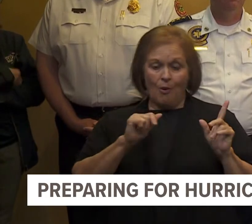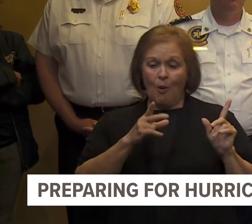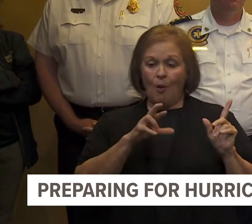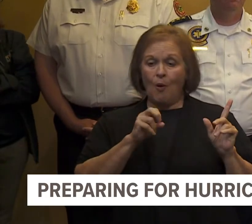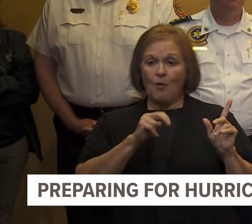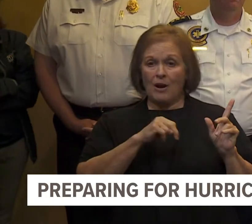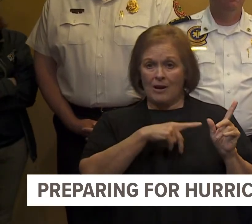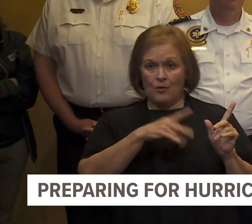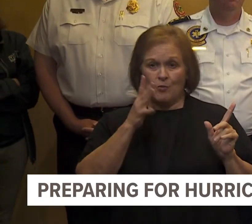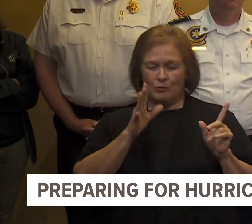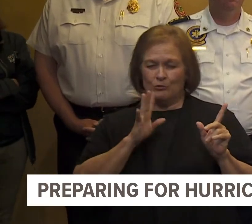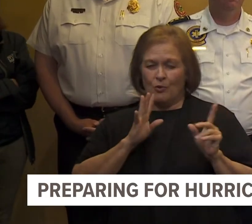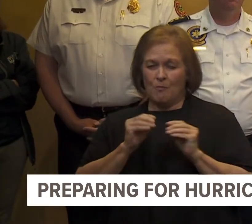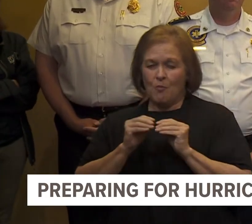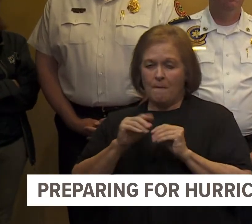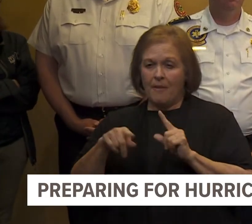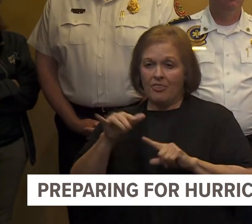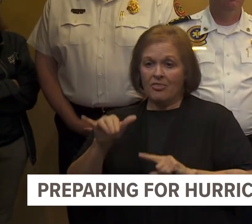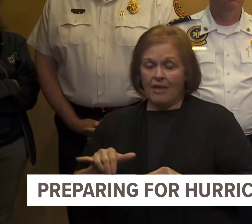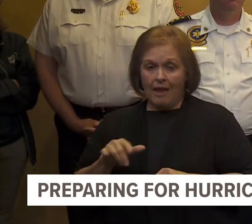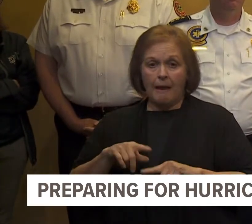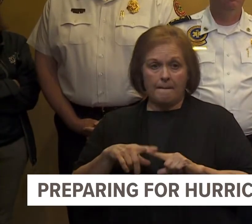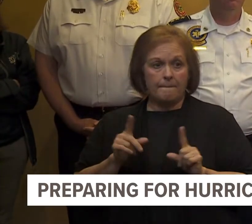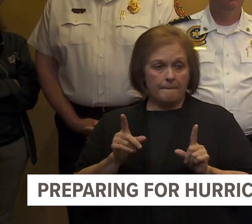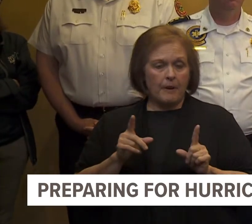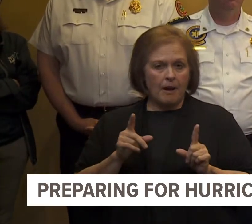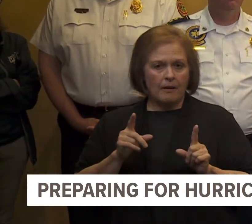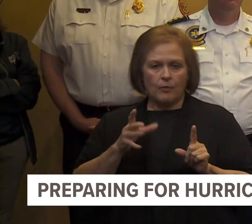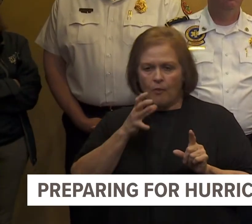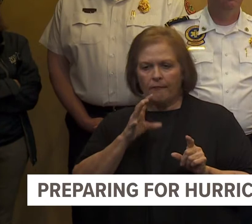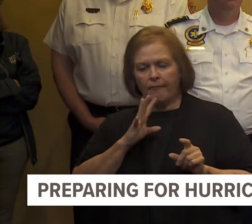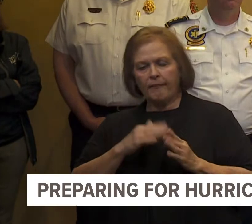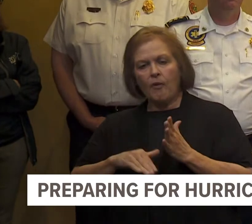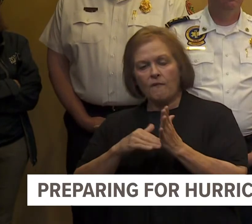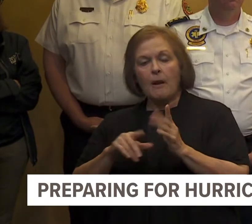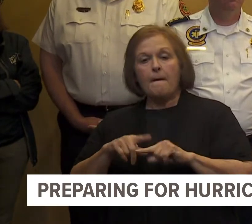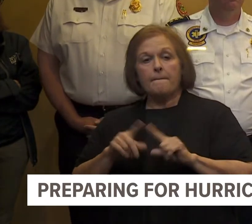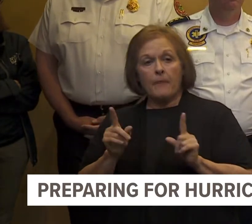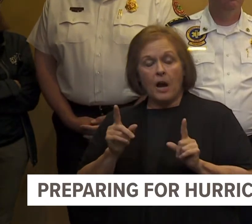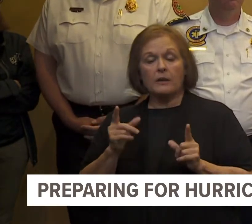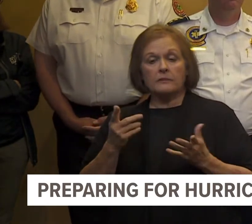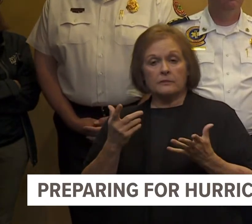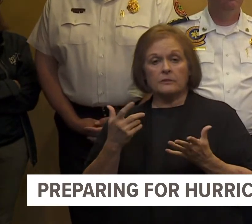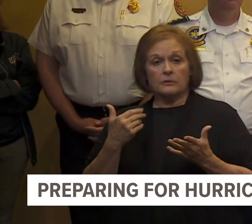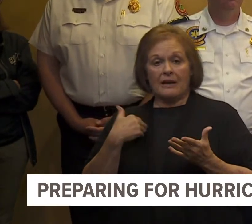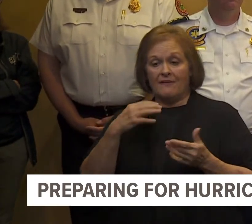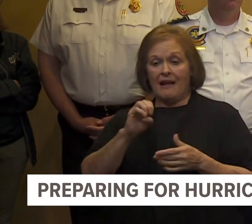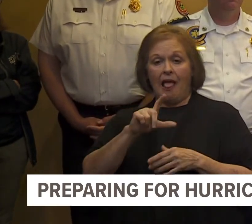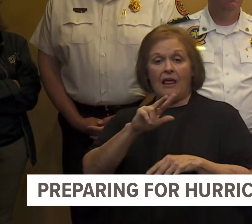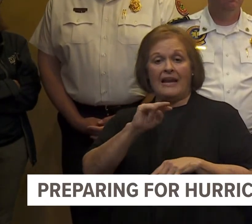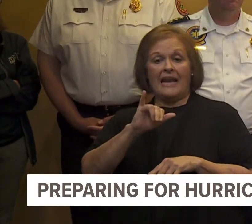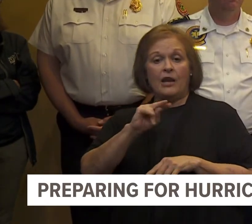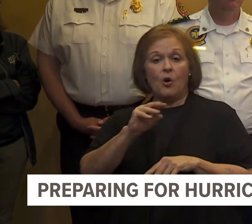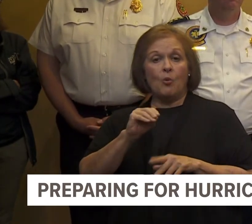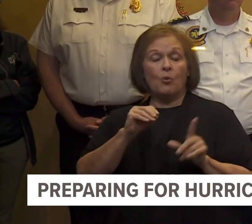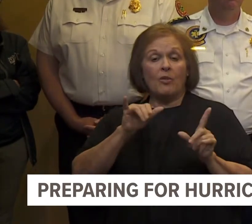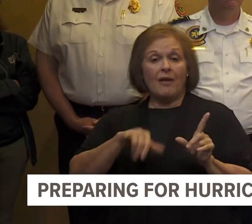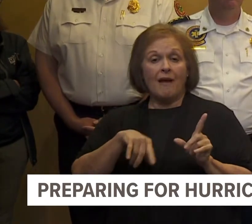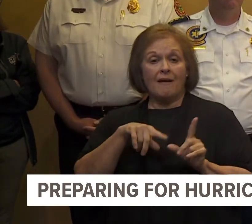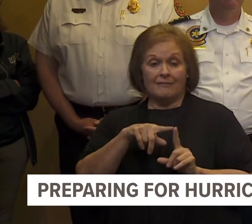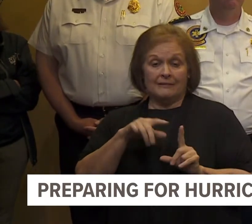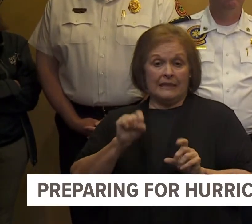about a little after me, but without belaboring the point. Although we have El Nino, which